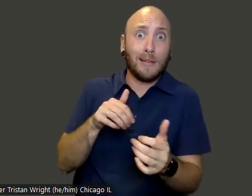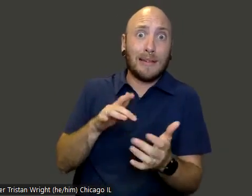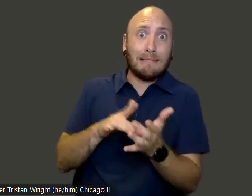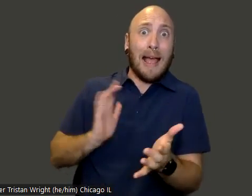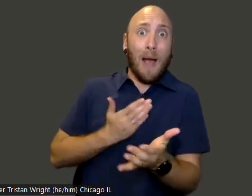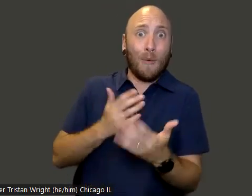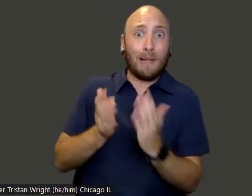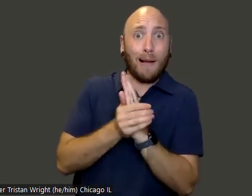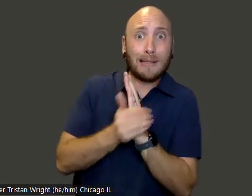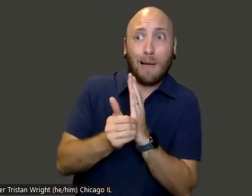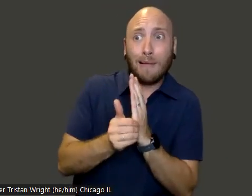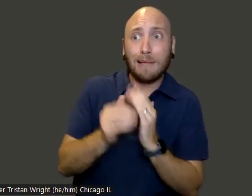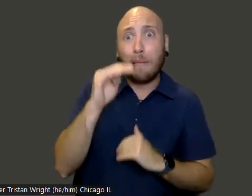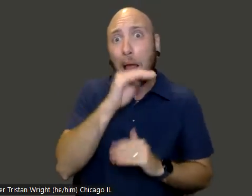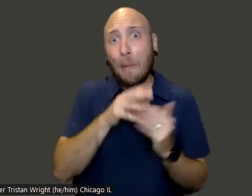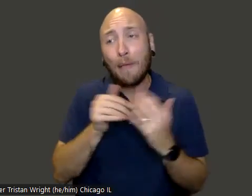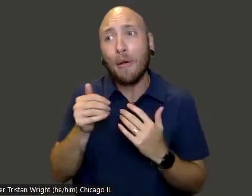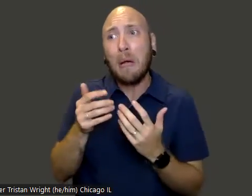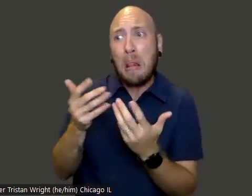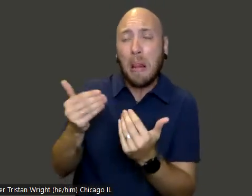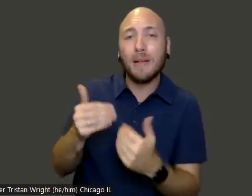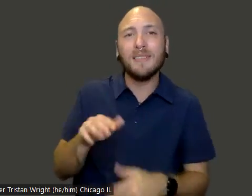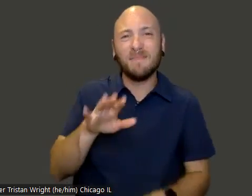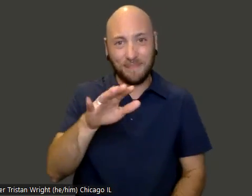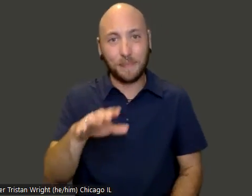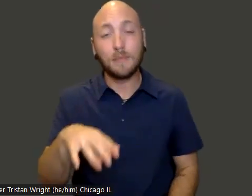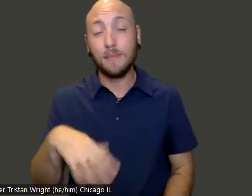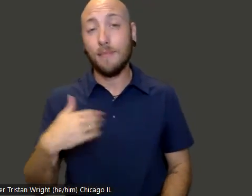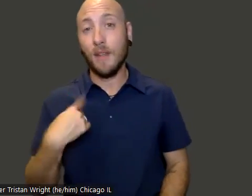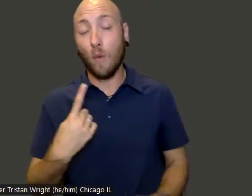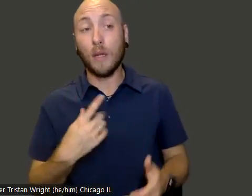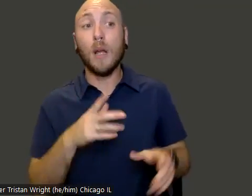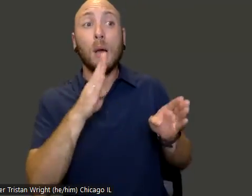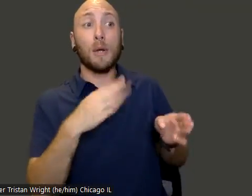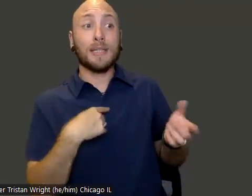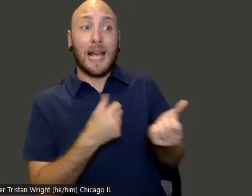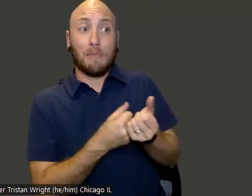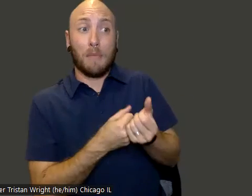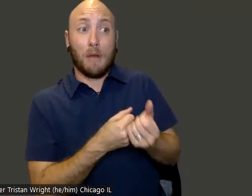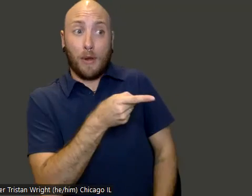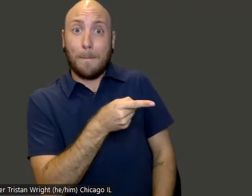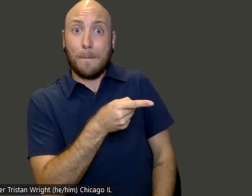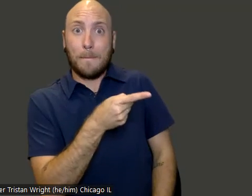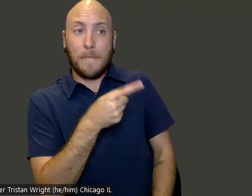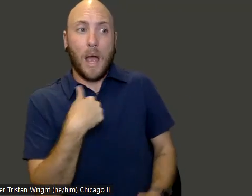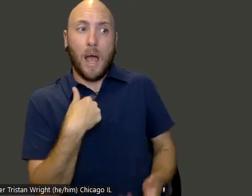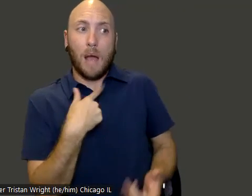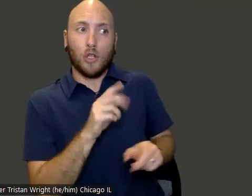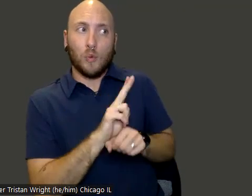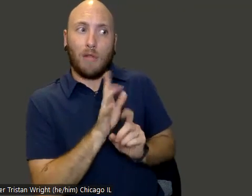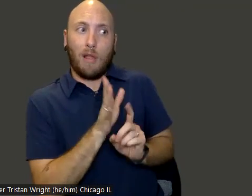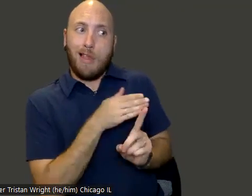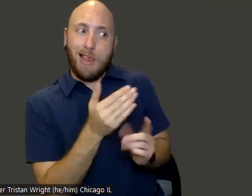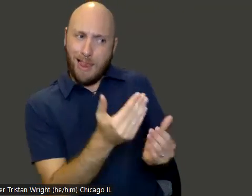Just saying. I have a sponsee right now. I did it too recently. Do that shit. God gave you brains to use. I'm going to shut up, Ross.